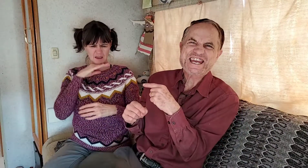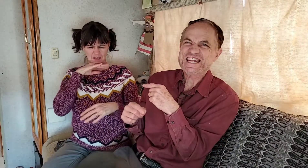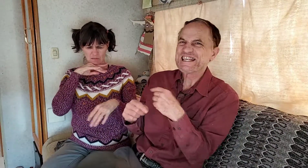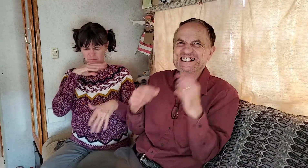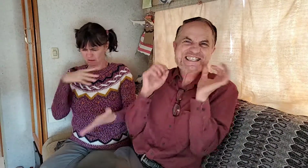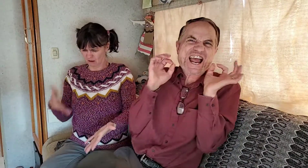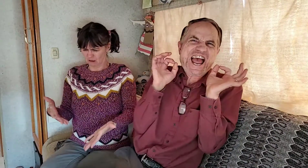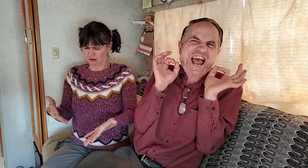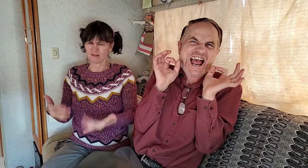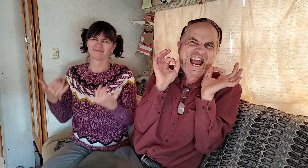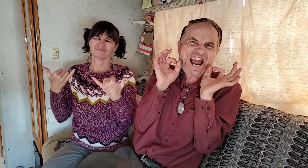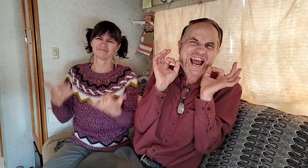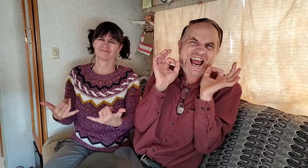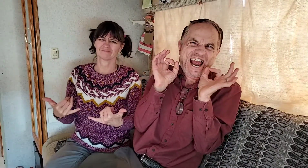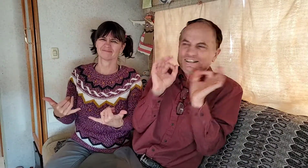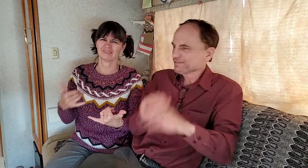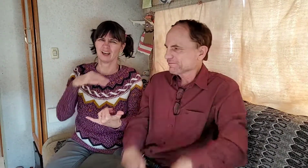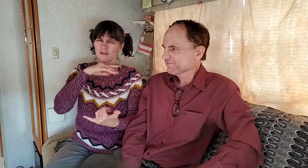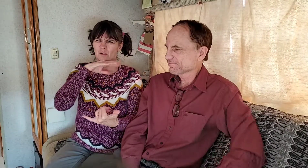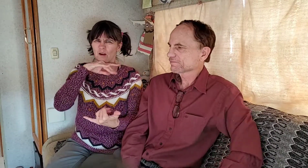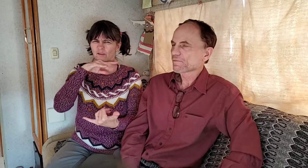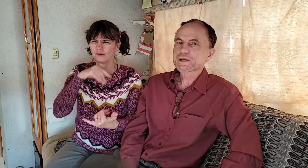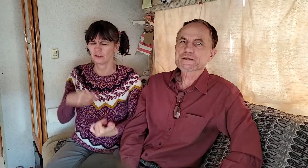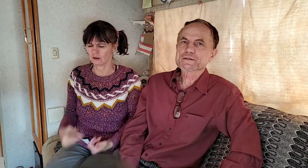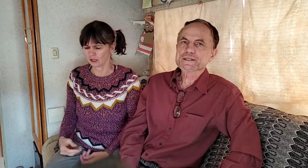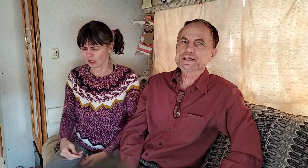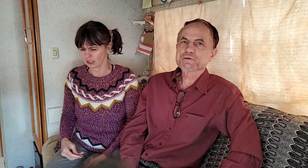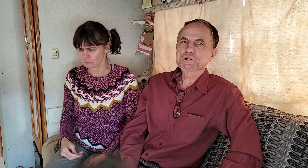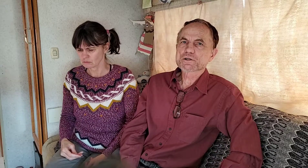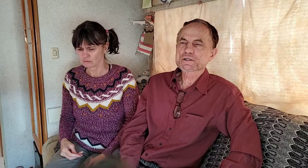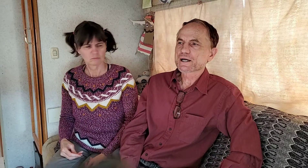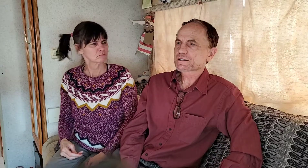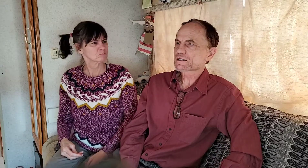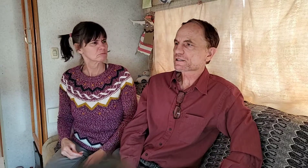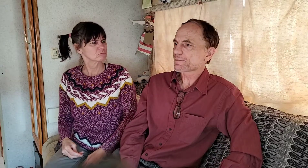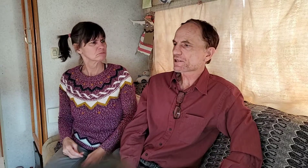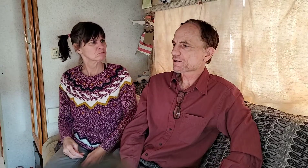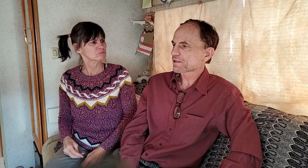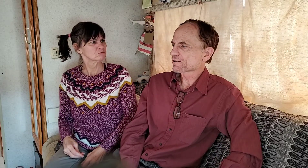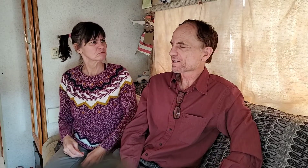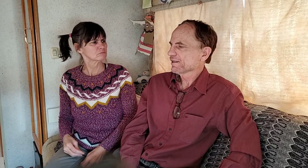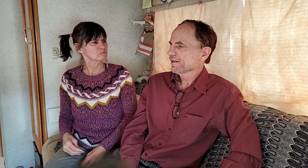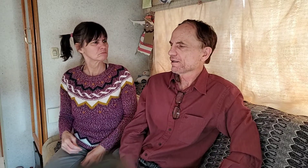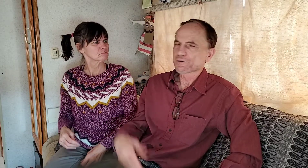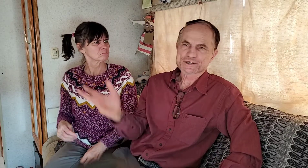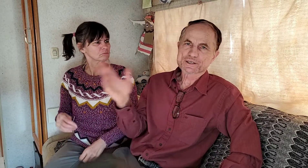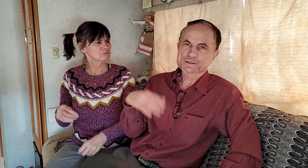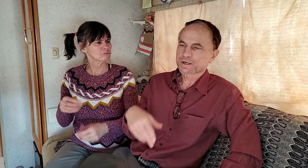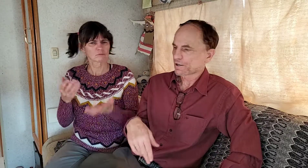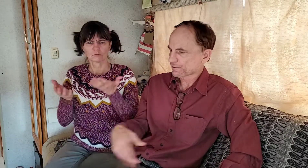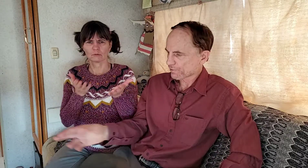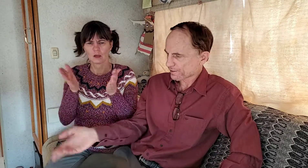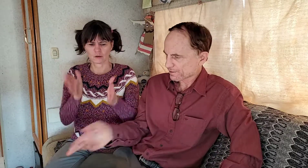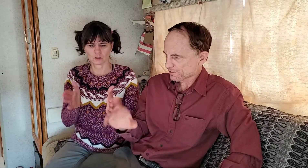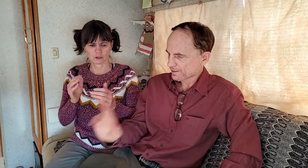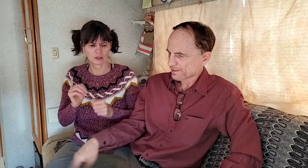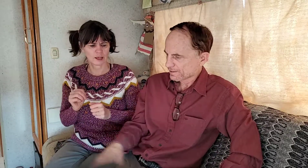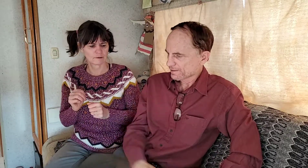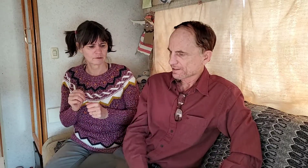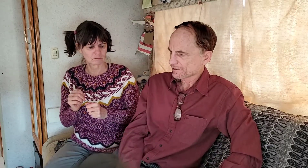on them. Oh, now they're all dirty. The evil stepsisters, only her other workers, the other slaves. The other side,